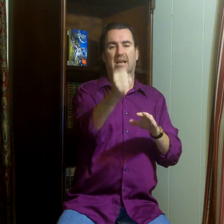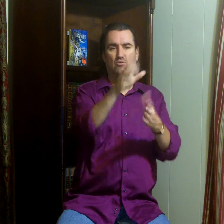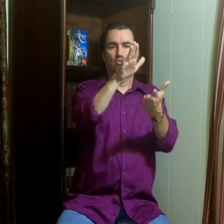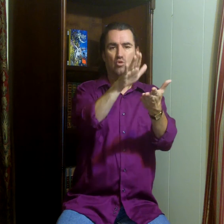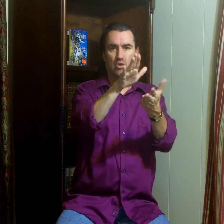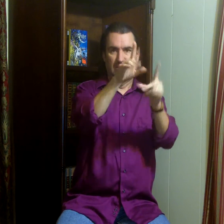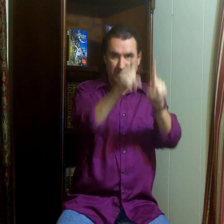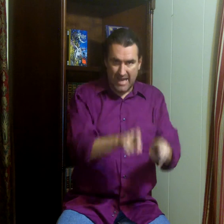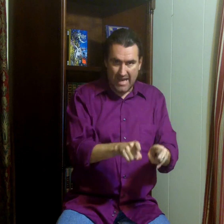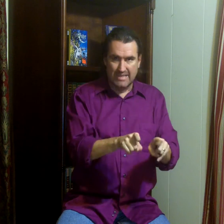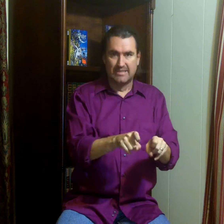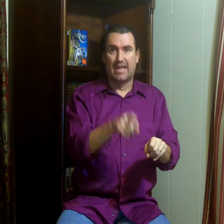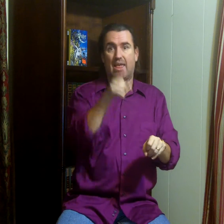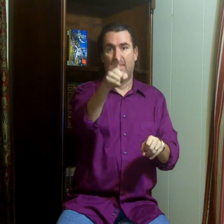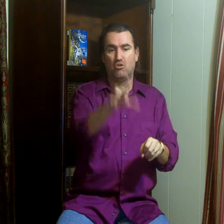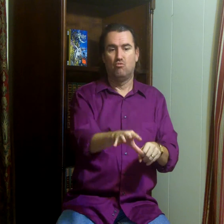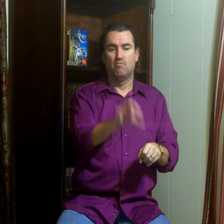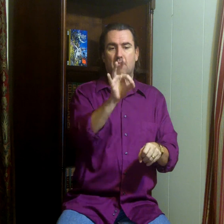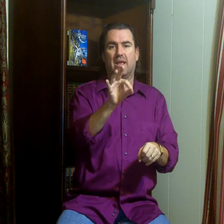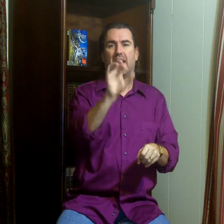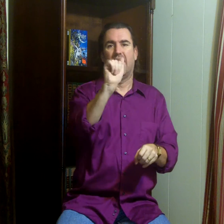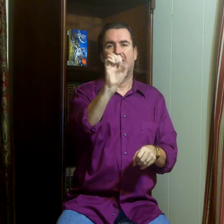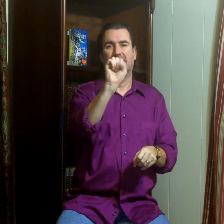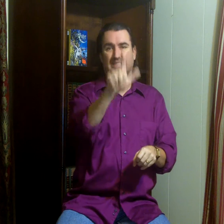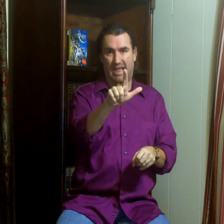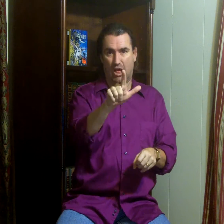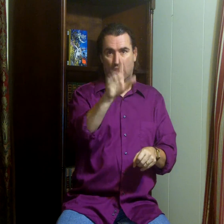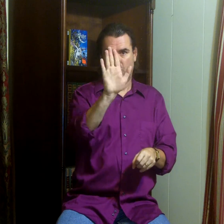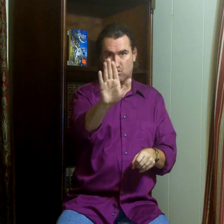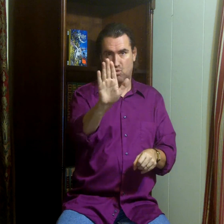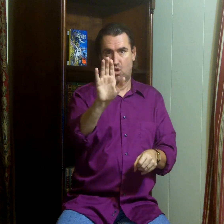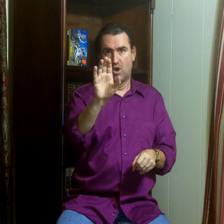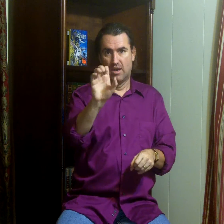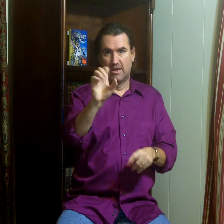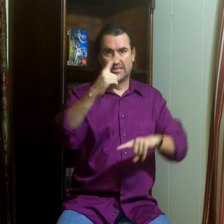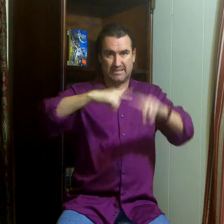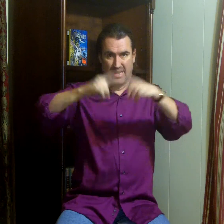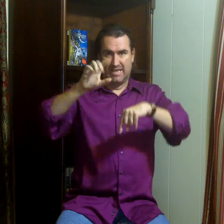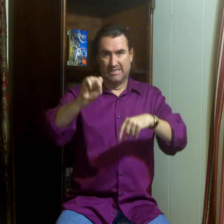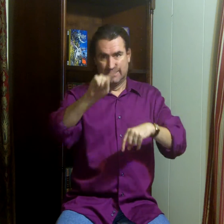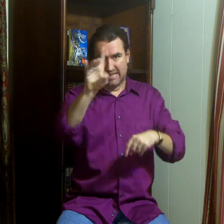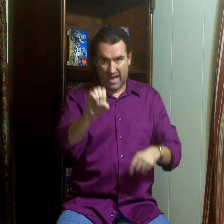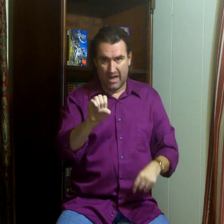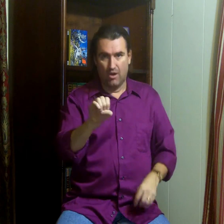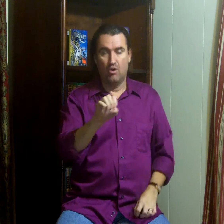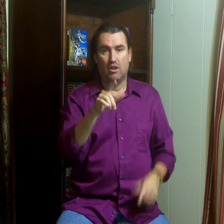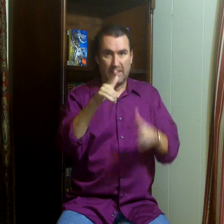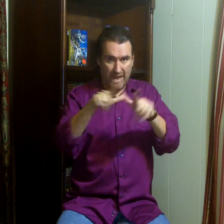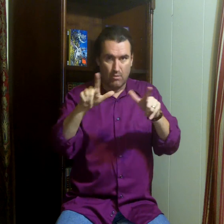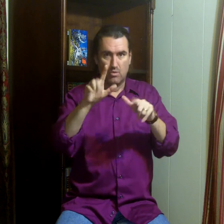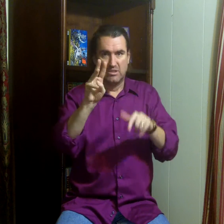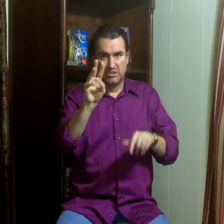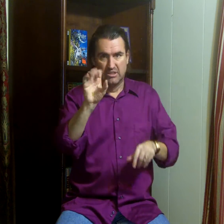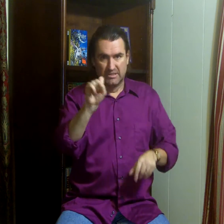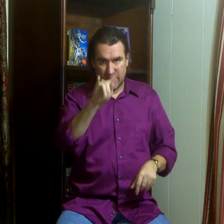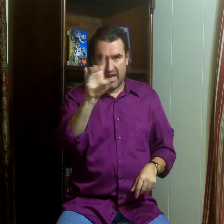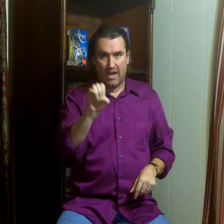the language mode that you want to work with, then you're going to get, on your receptive side where you voice, you're going to get a